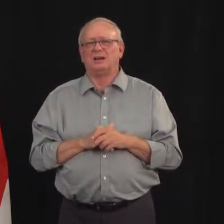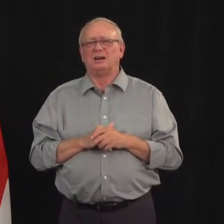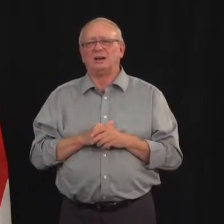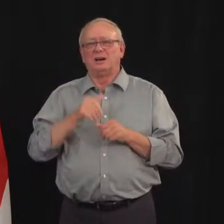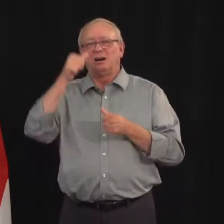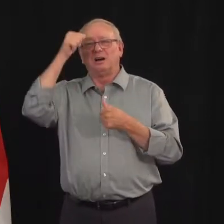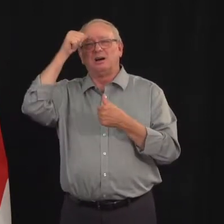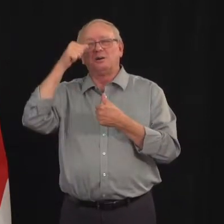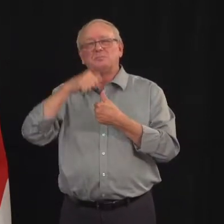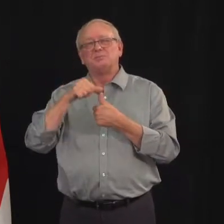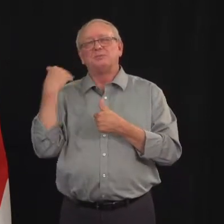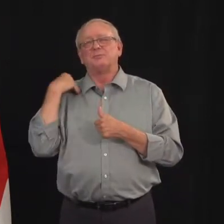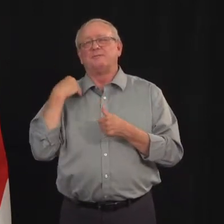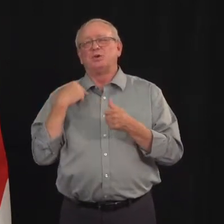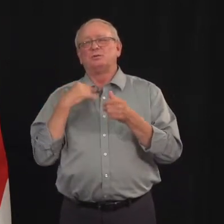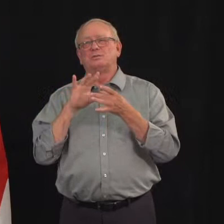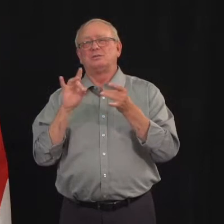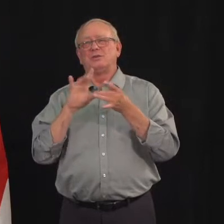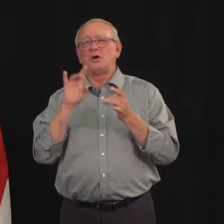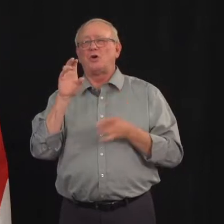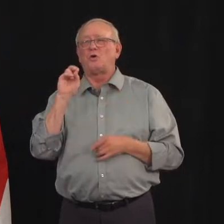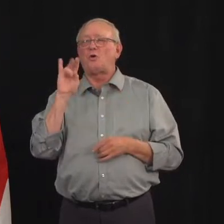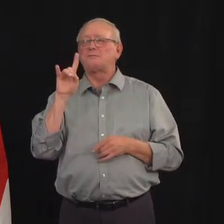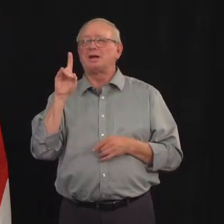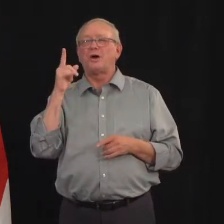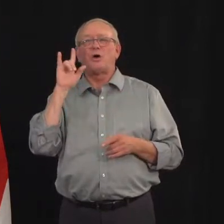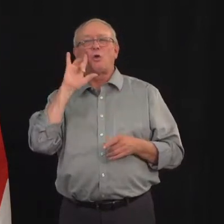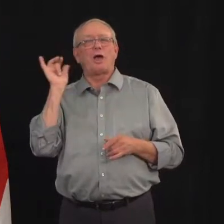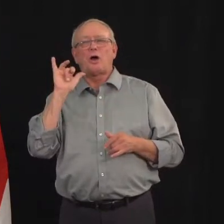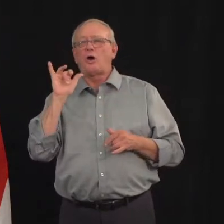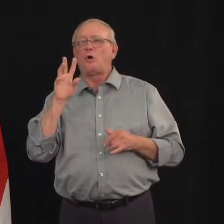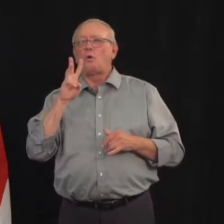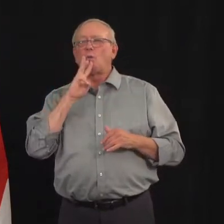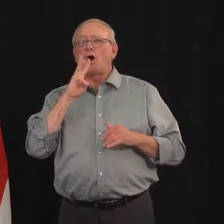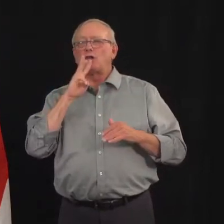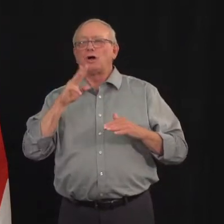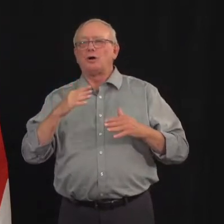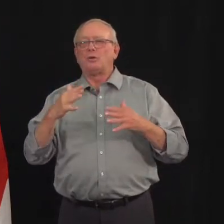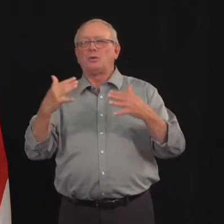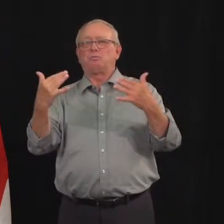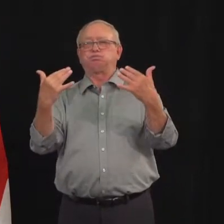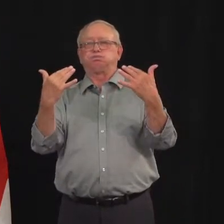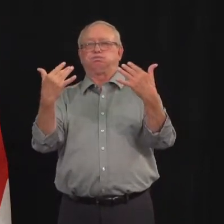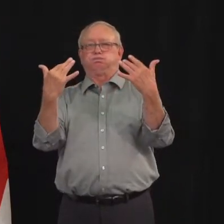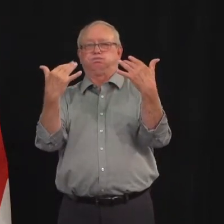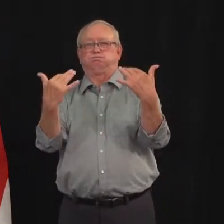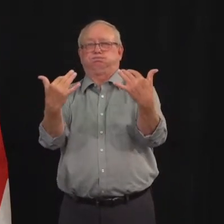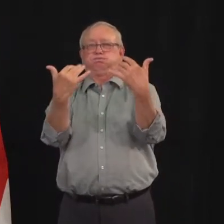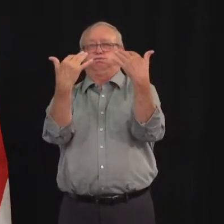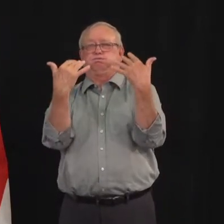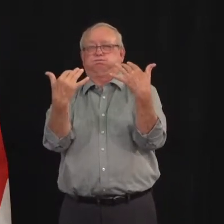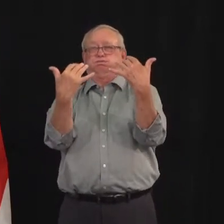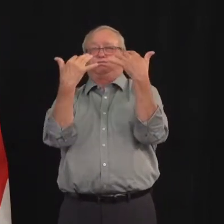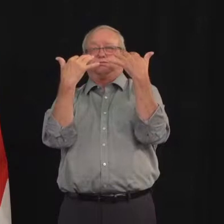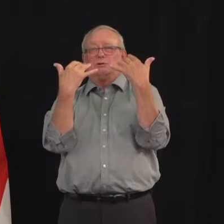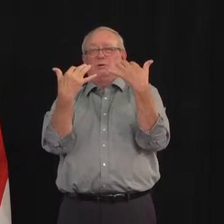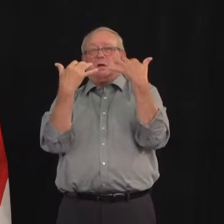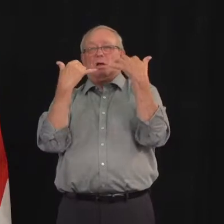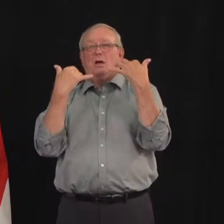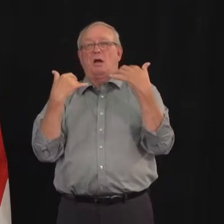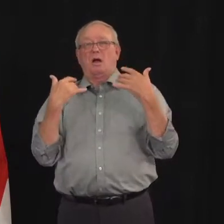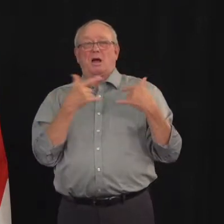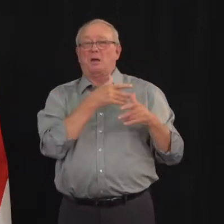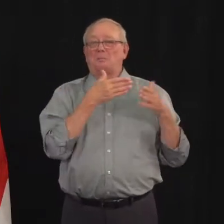us. Our public health measures are the barrier that keeps this wall from landing on us with full force. We